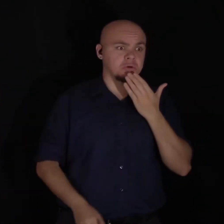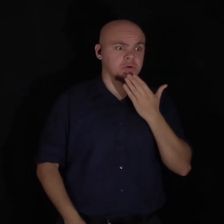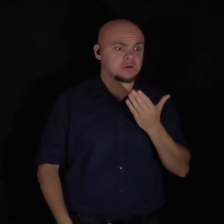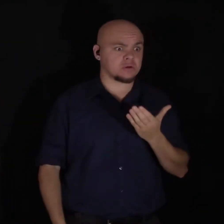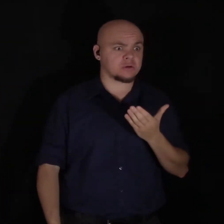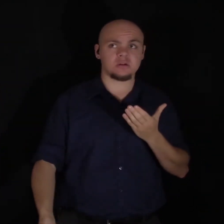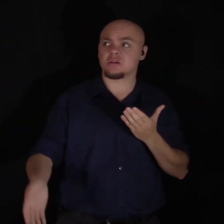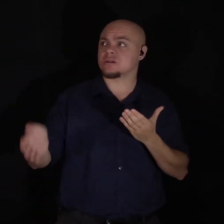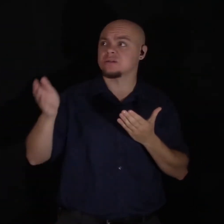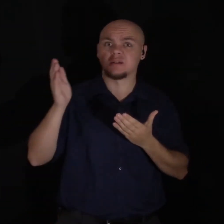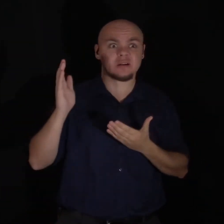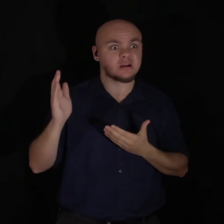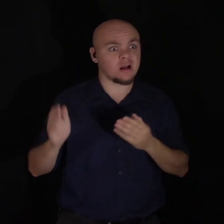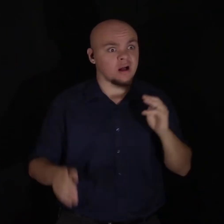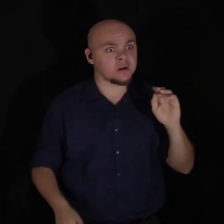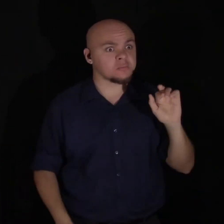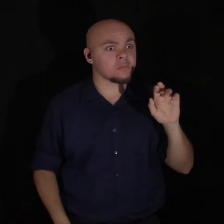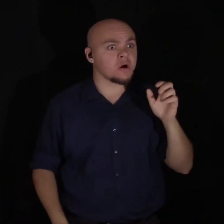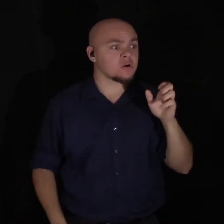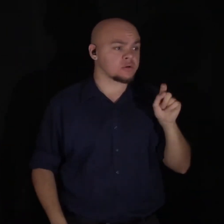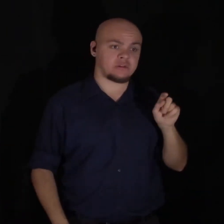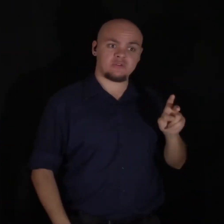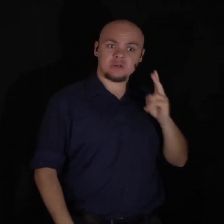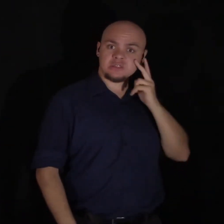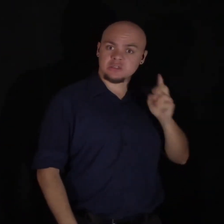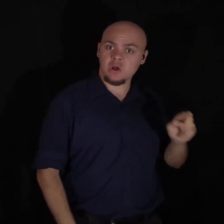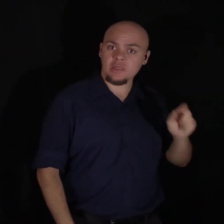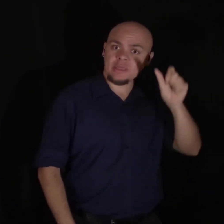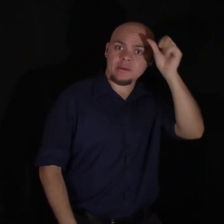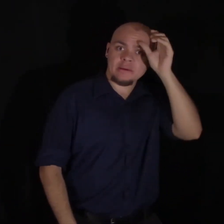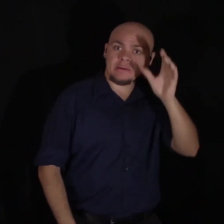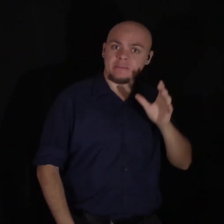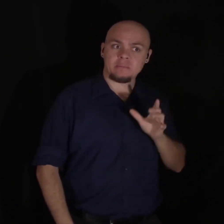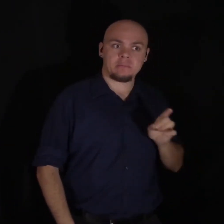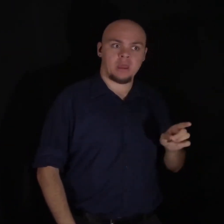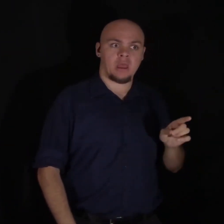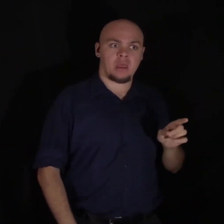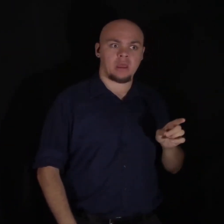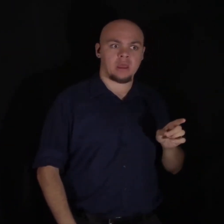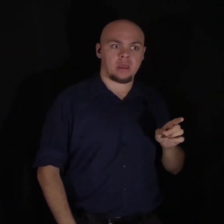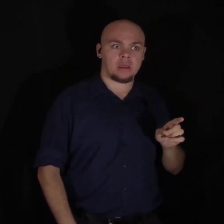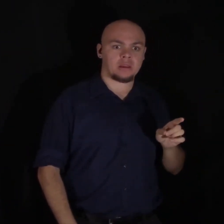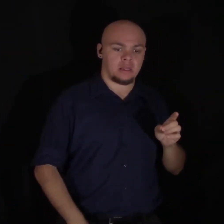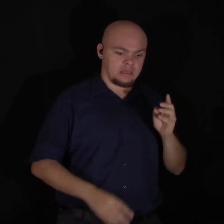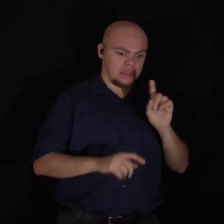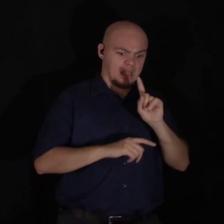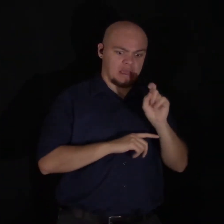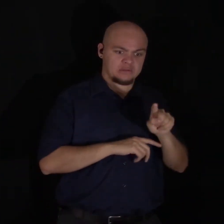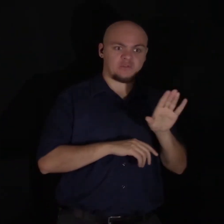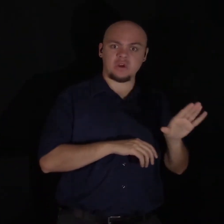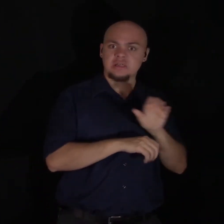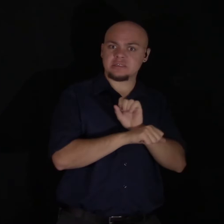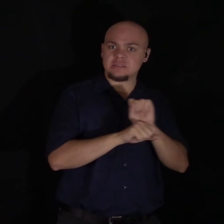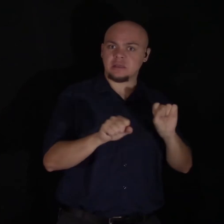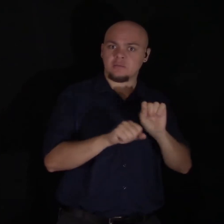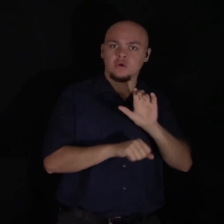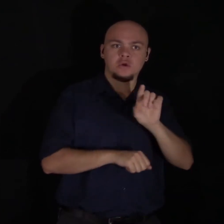Margaret, if you had seen the man who thus capitulated for his safety, your surprise would have been